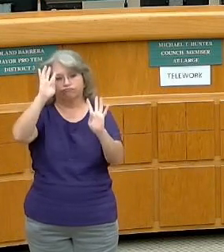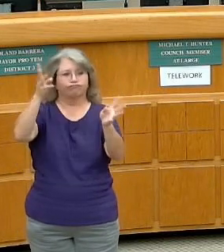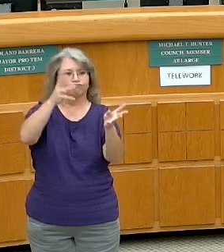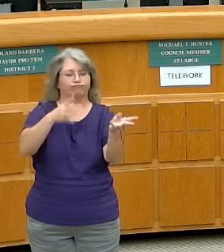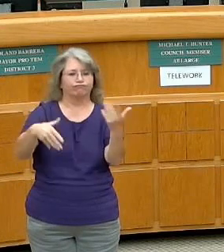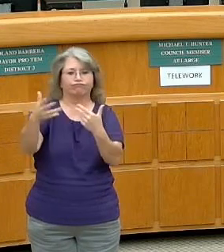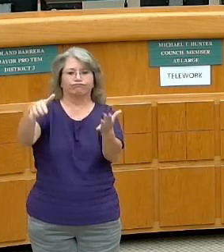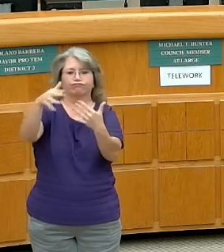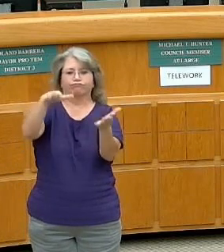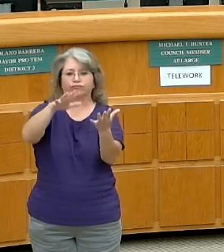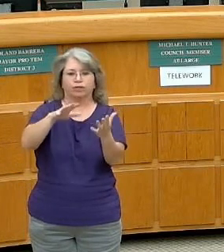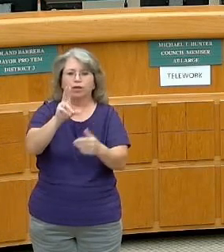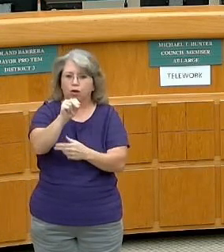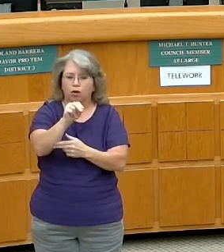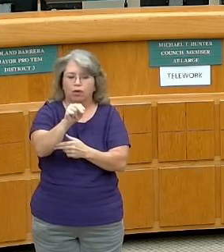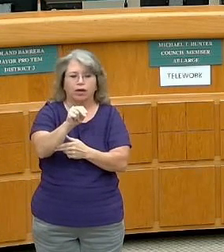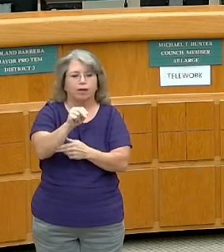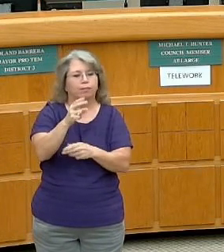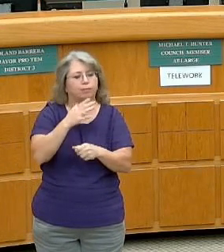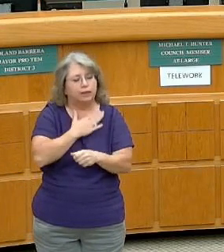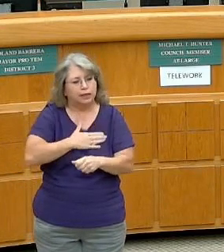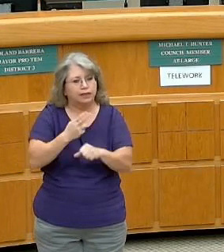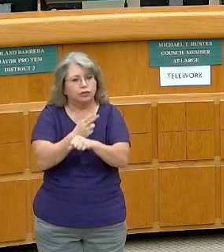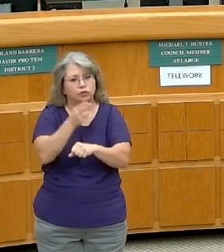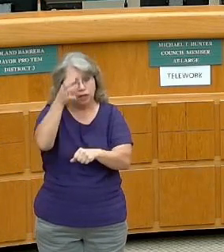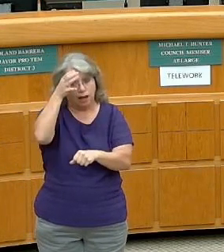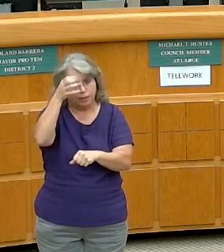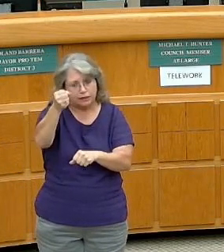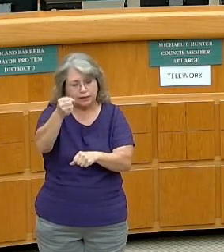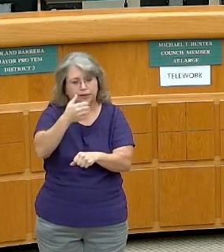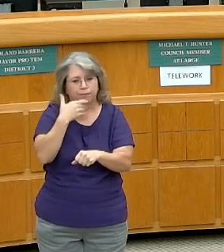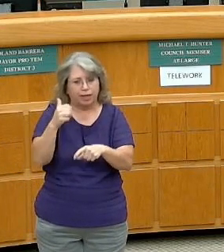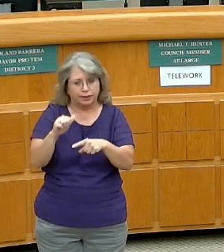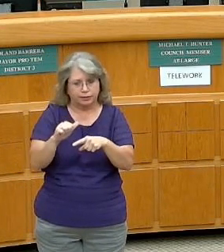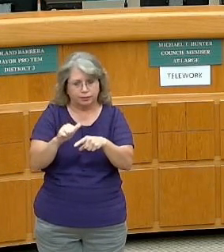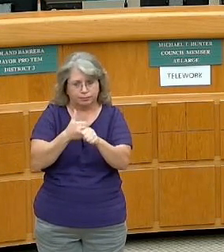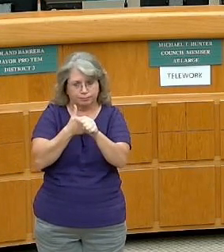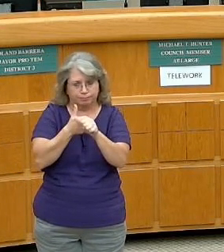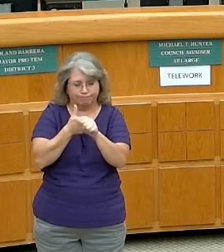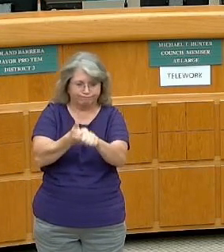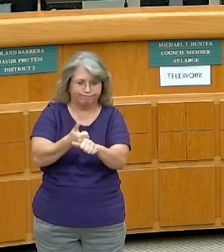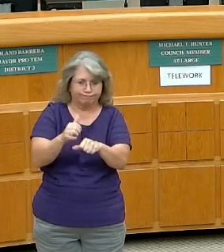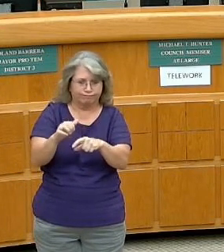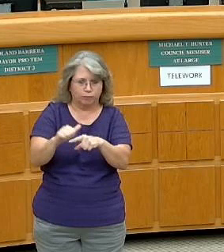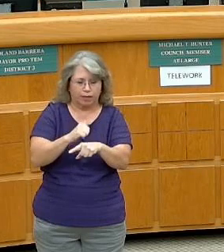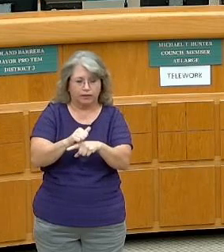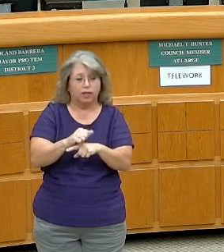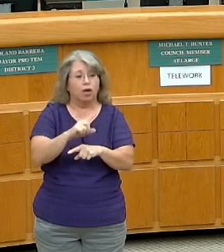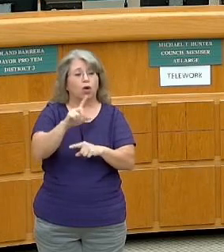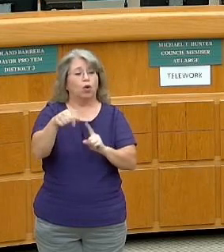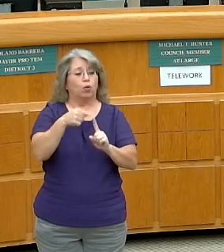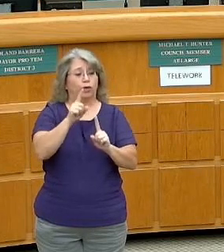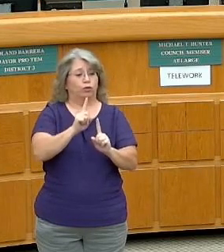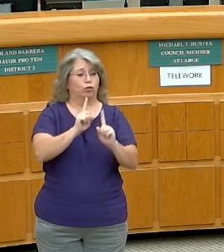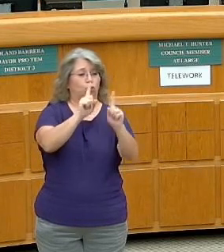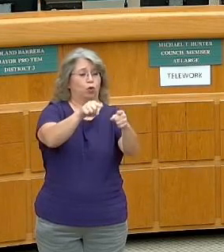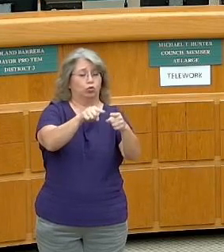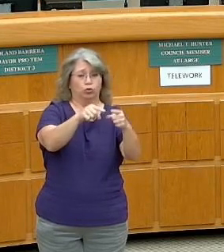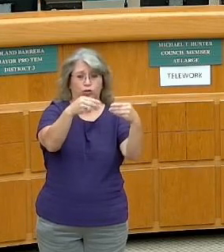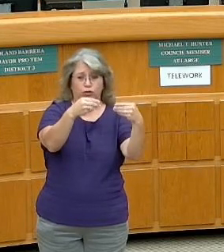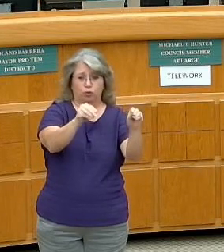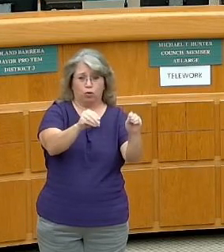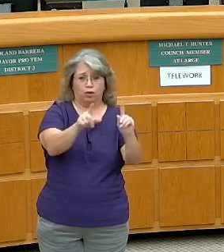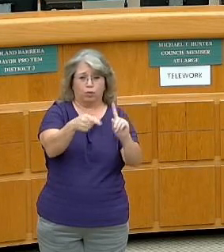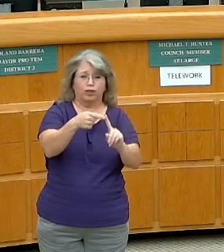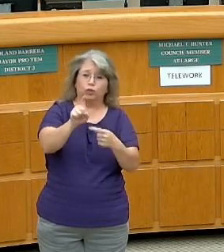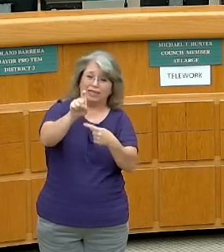would ask that we use our common sense and best practices. When you go to your store, if you can, that's a need. You need